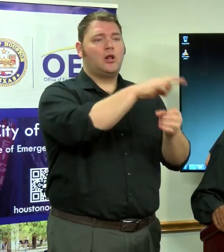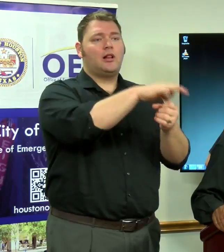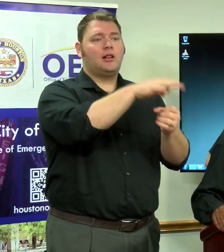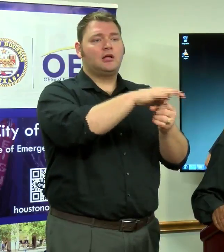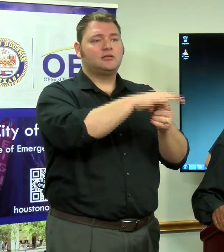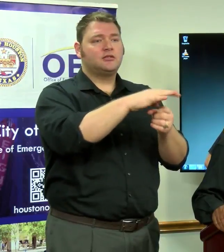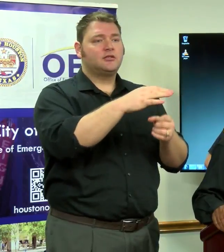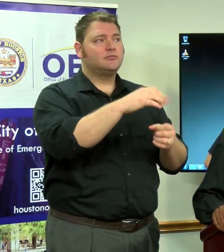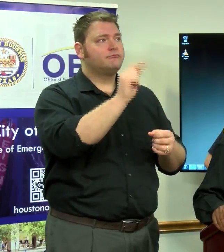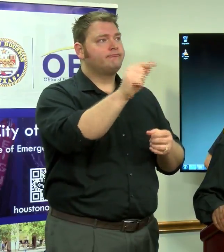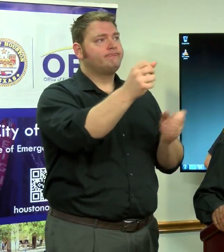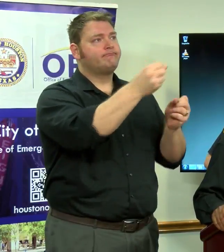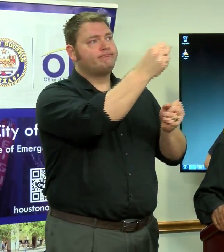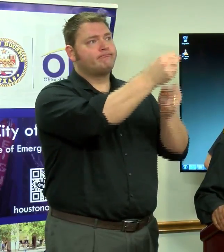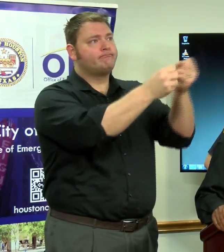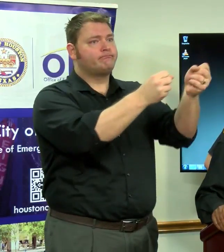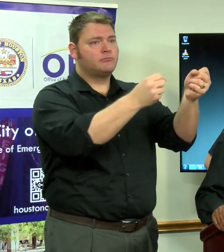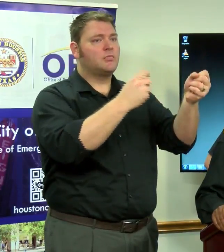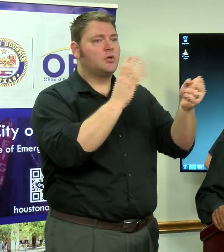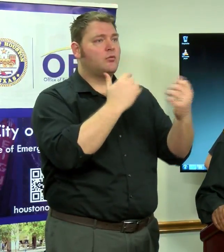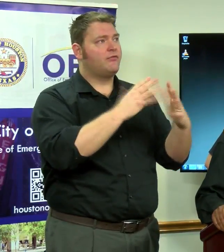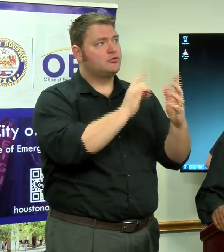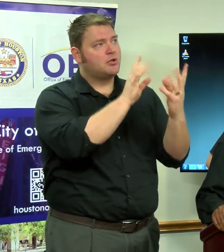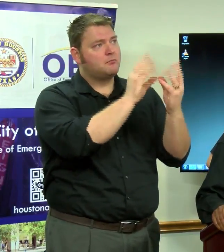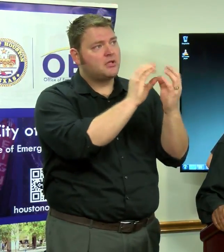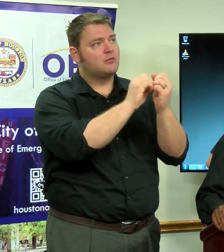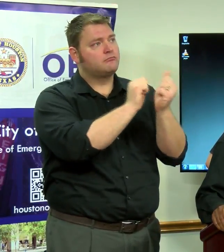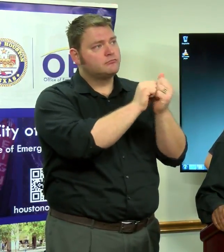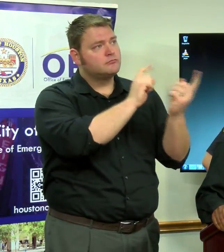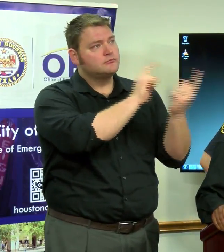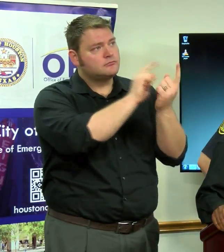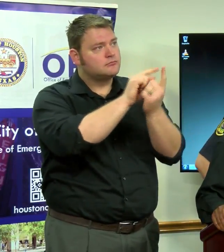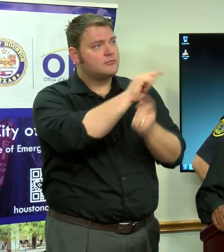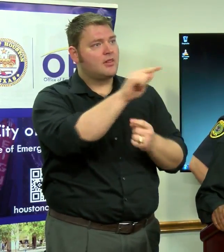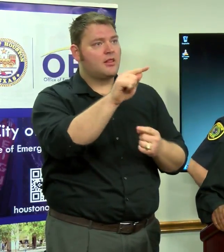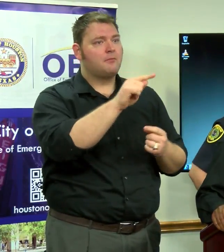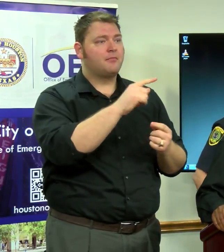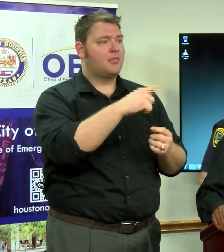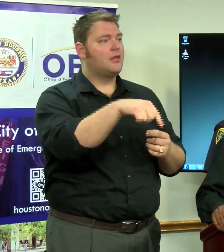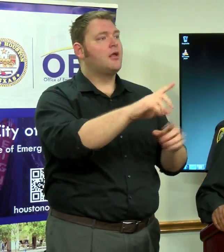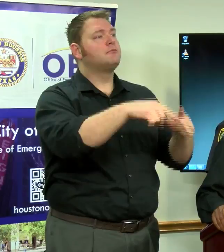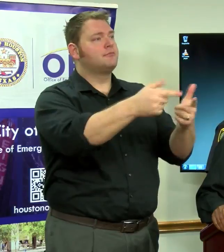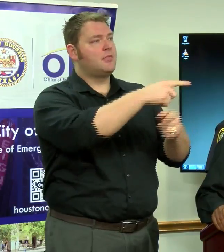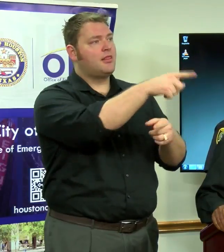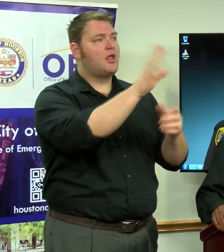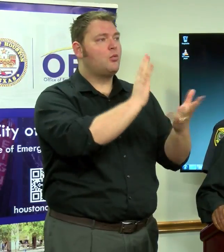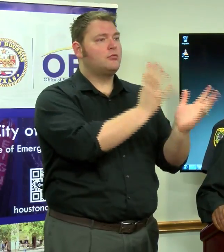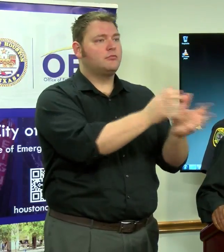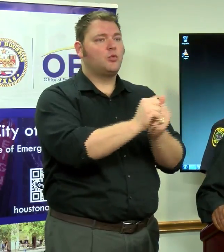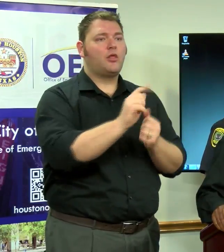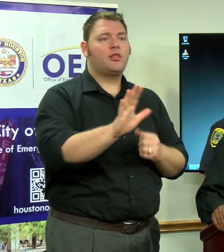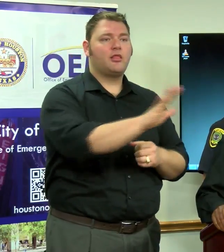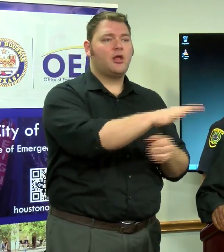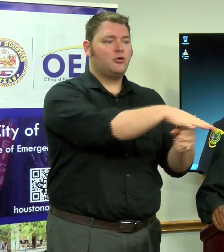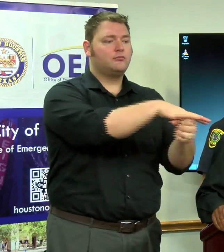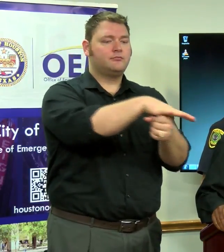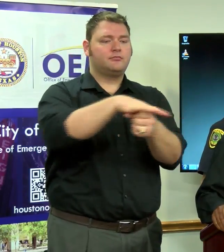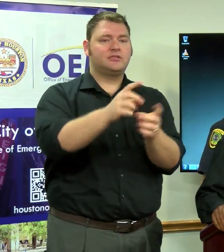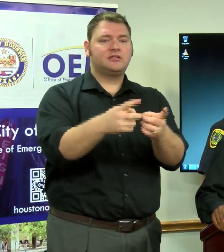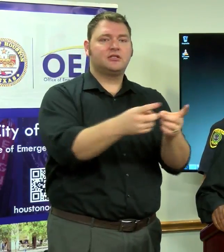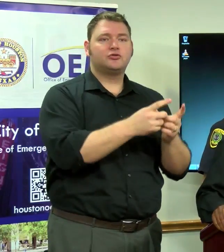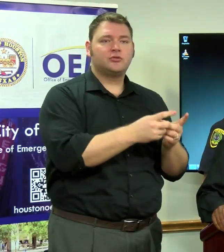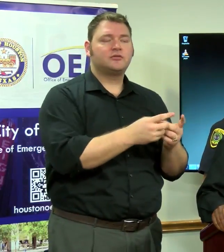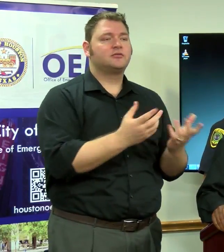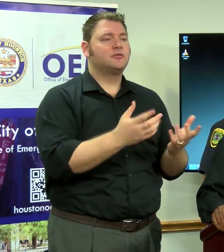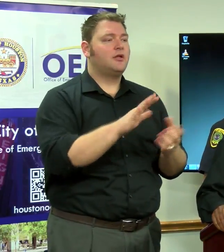regular basis and asking them to speak to people in their respective districts, or the city council districts, whether